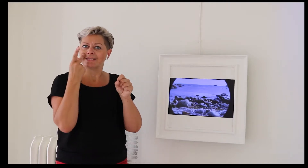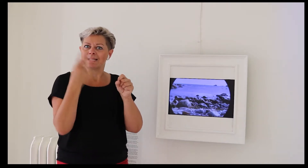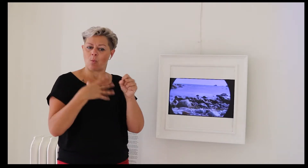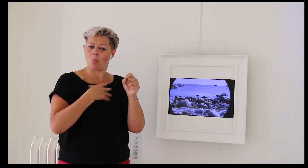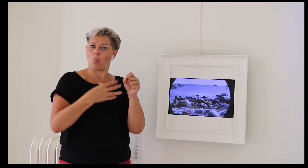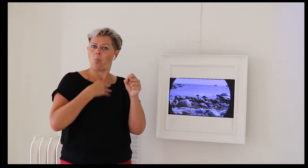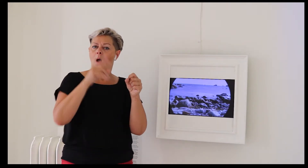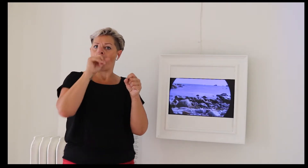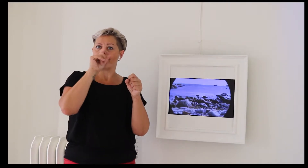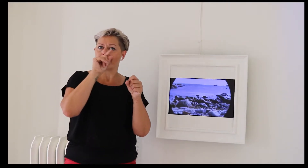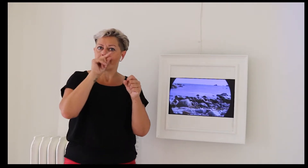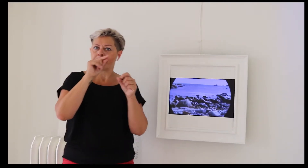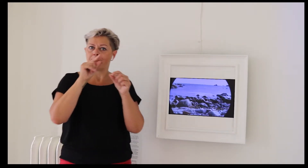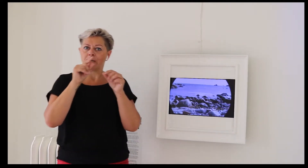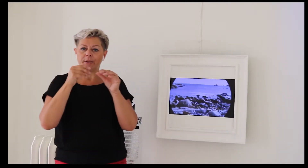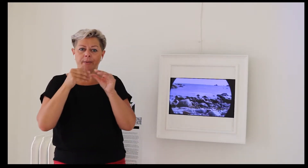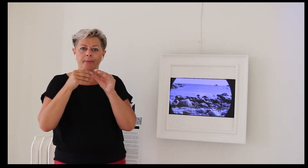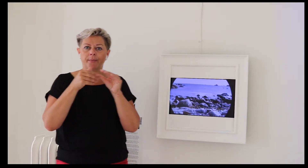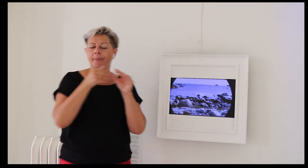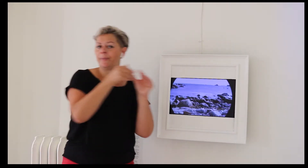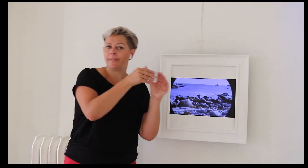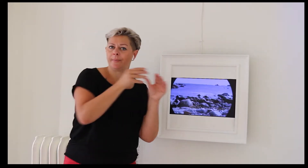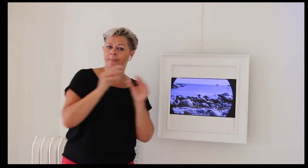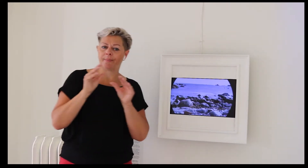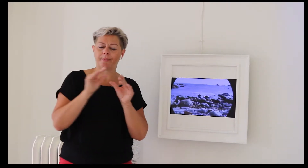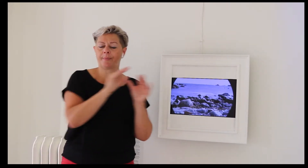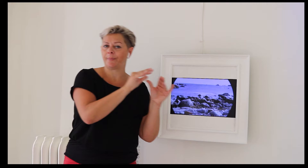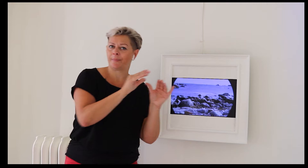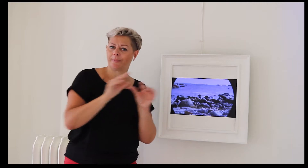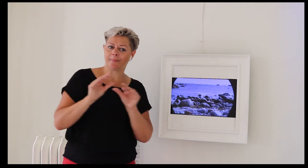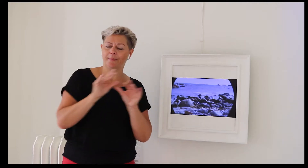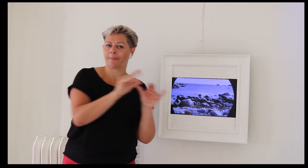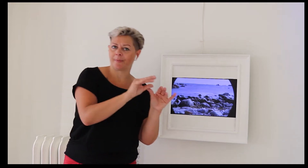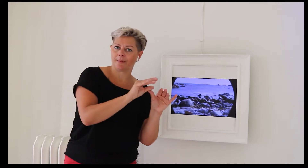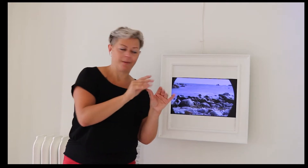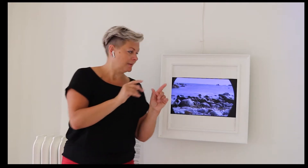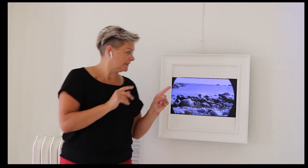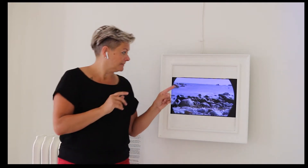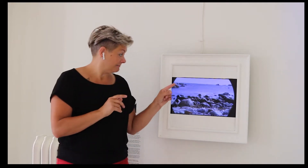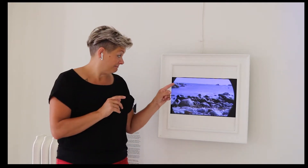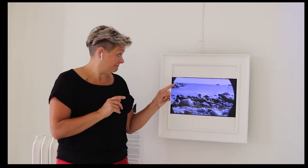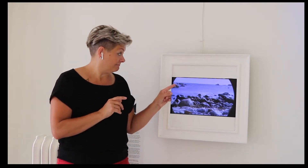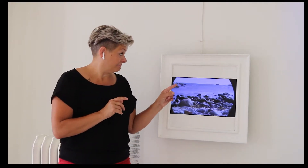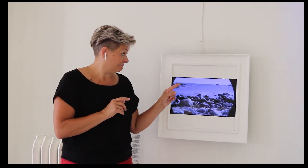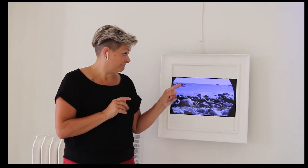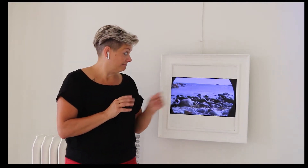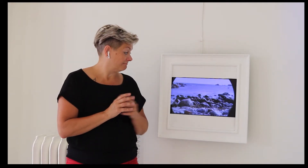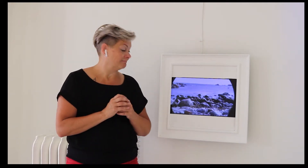flock of white seabirds dart across the seascape. They turn and fly back towards the dark